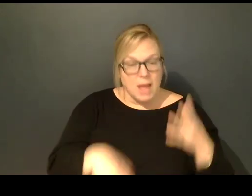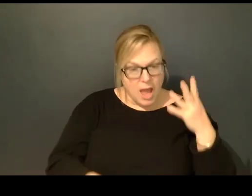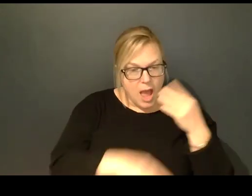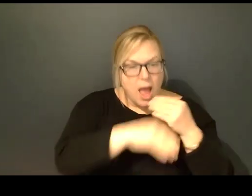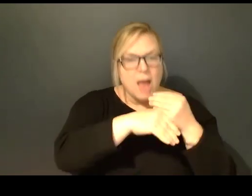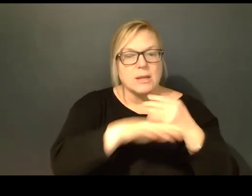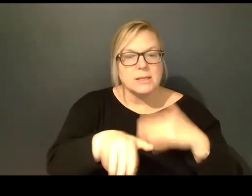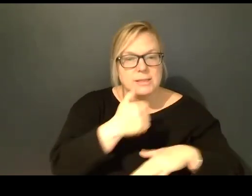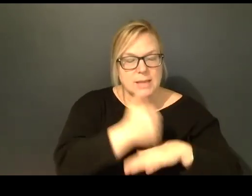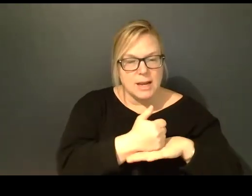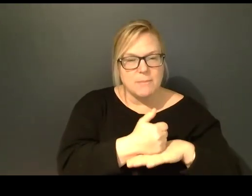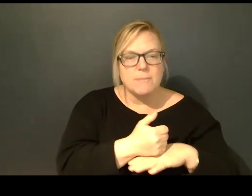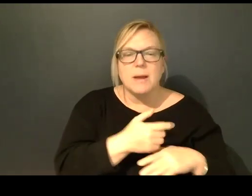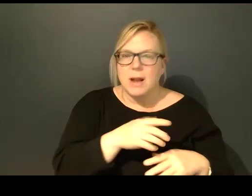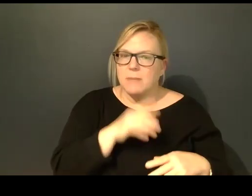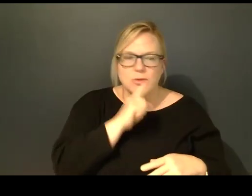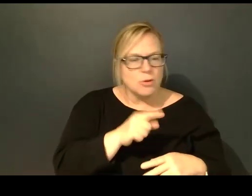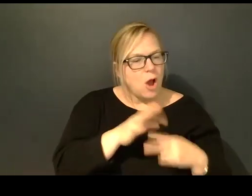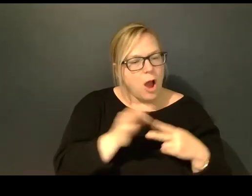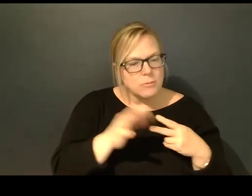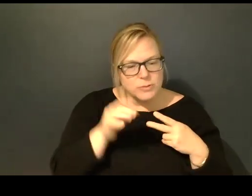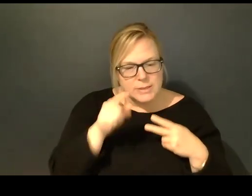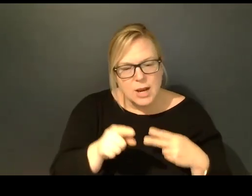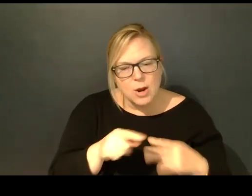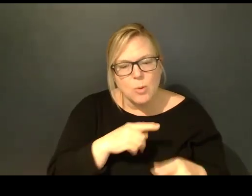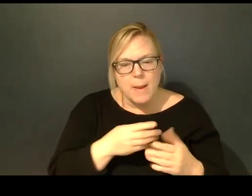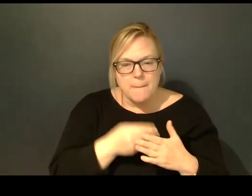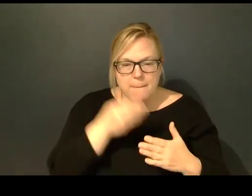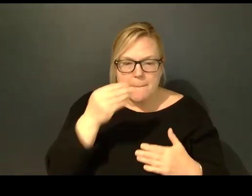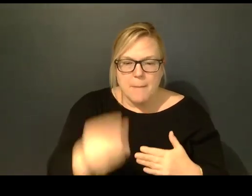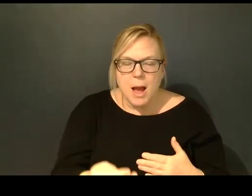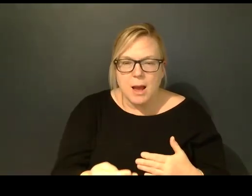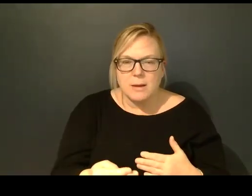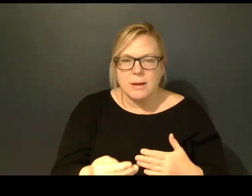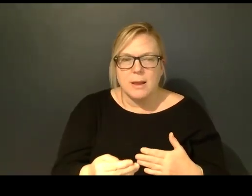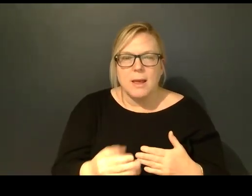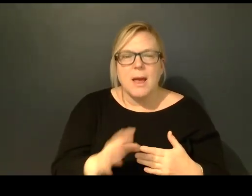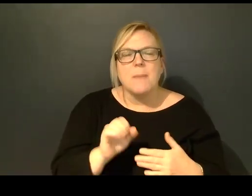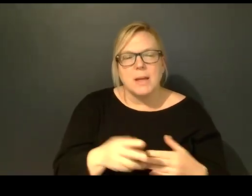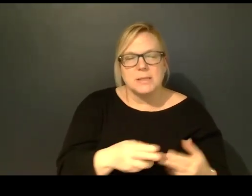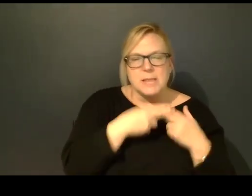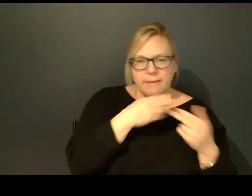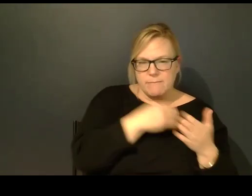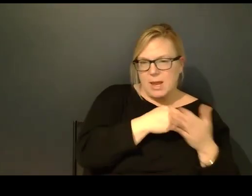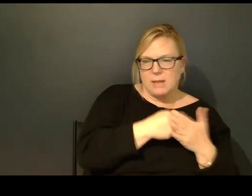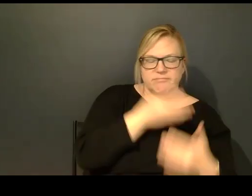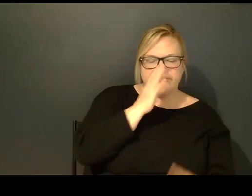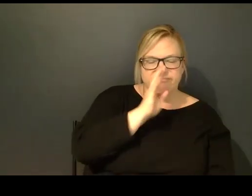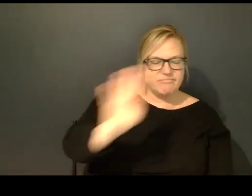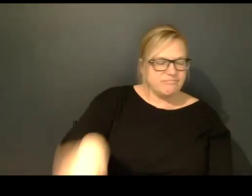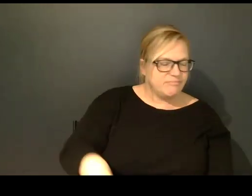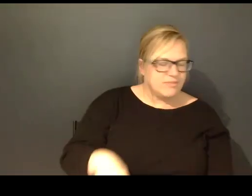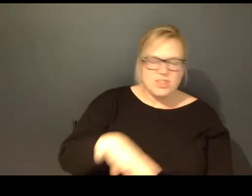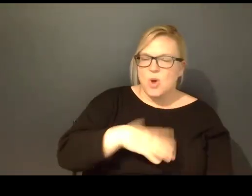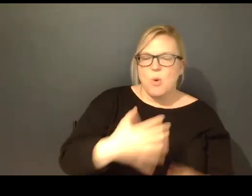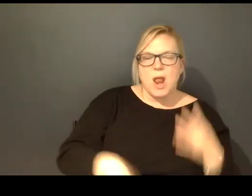and the option was likely there at the time of purchase already to install that. Yeah. But a money-saving choice is no, don't serve everybody.